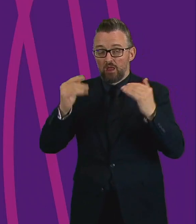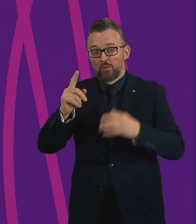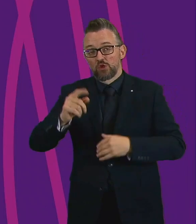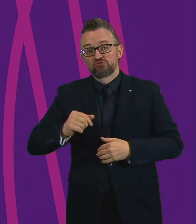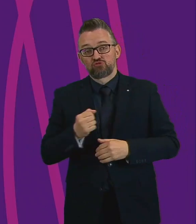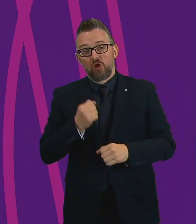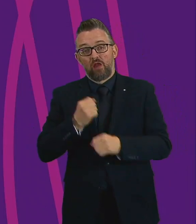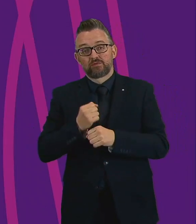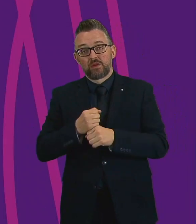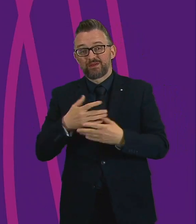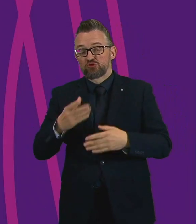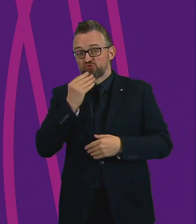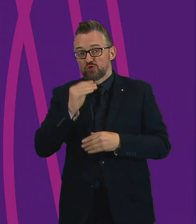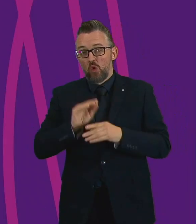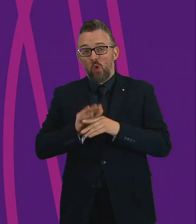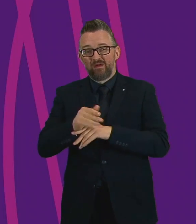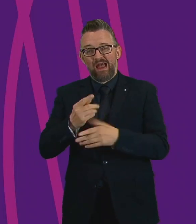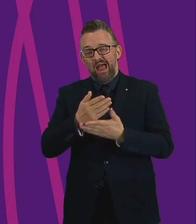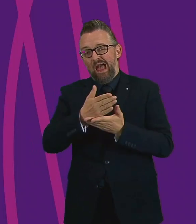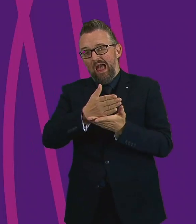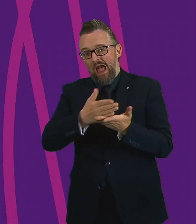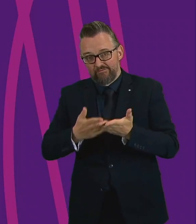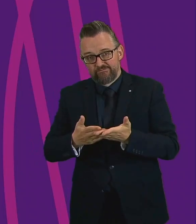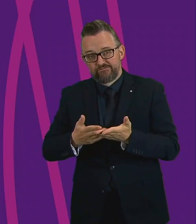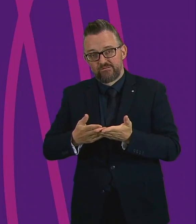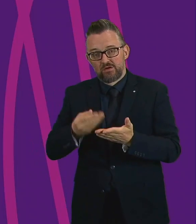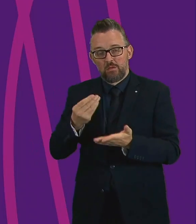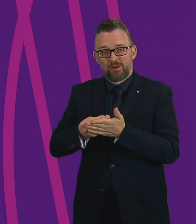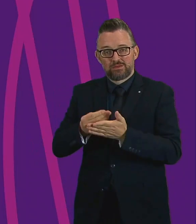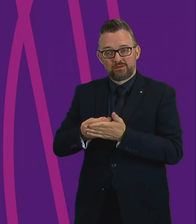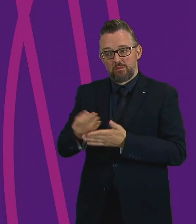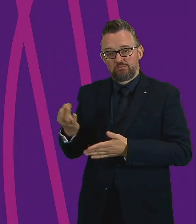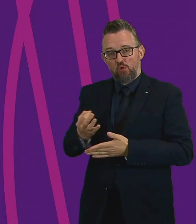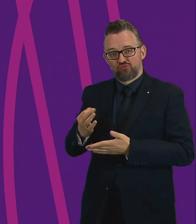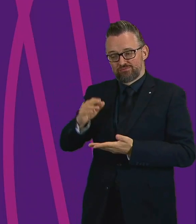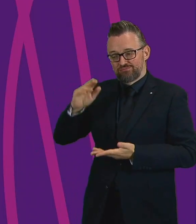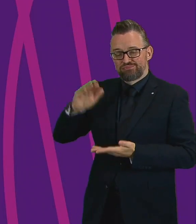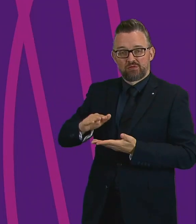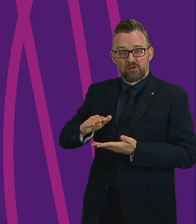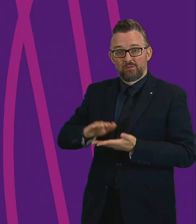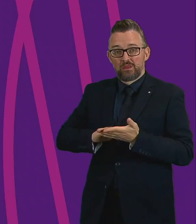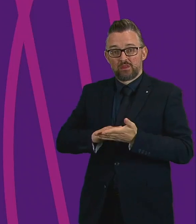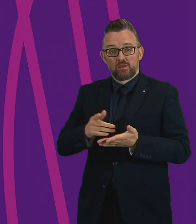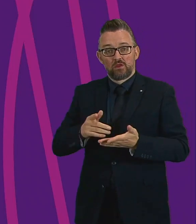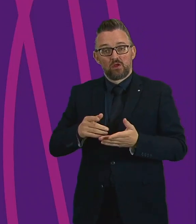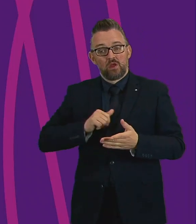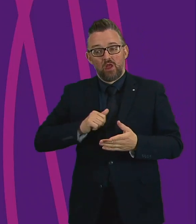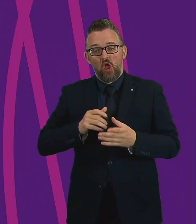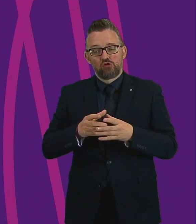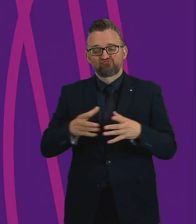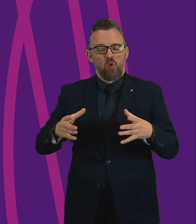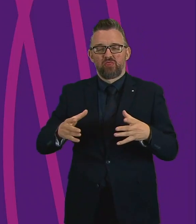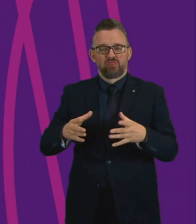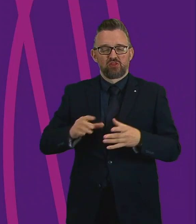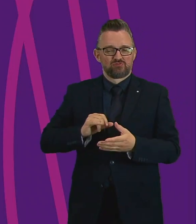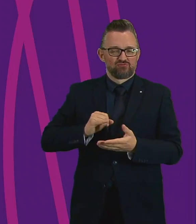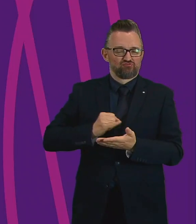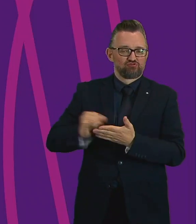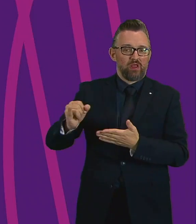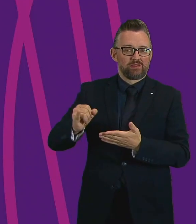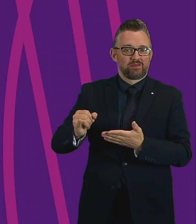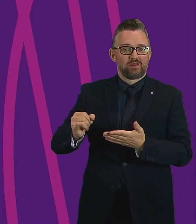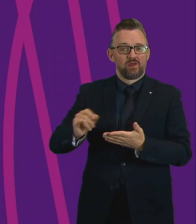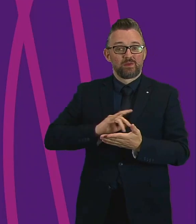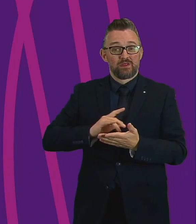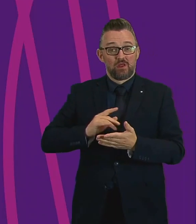already used up over half their borrowing capacity before the crisis, with the outcome that growth was projected to lag behind